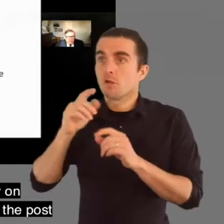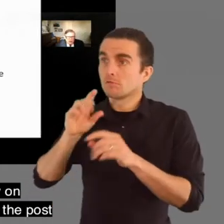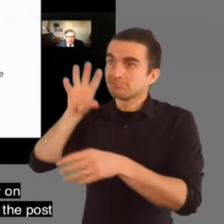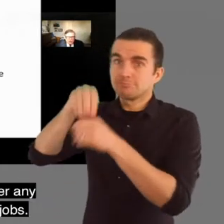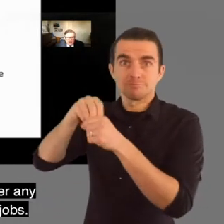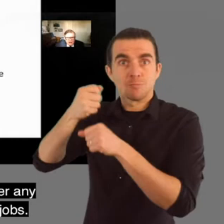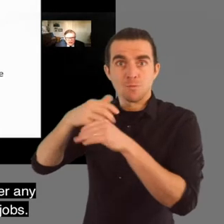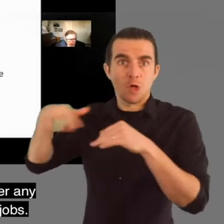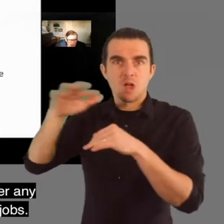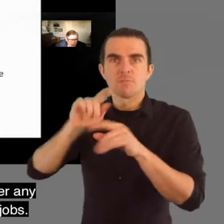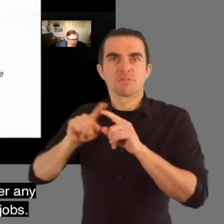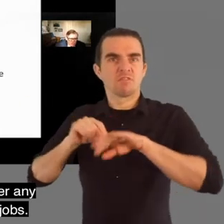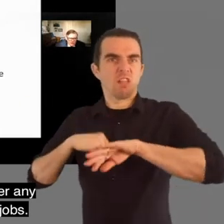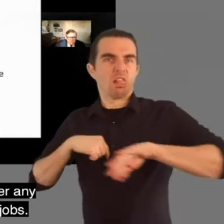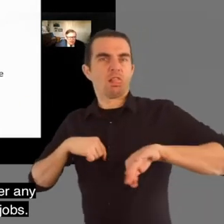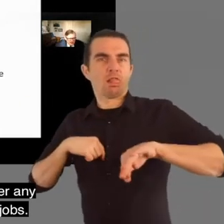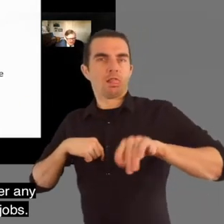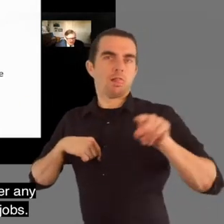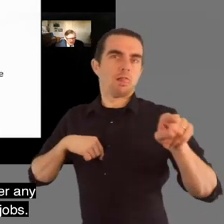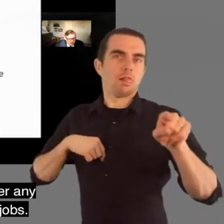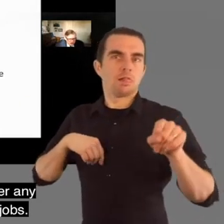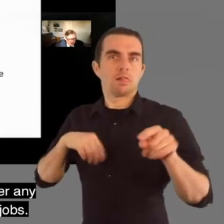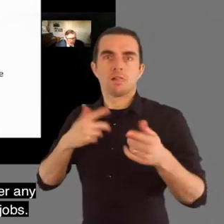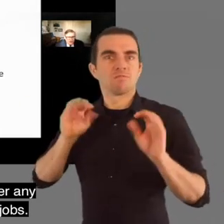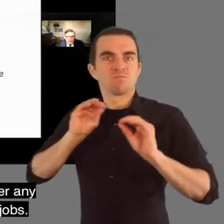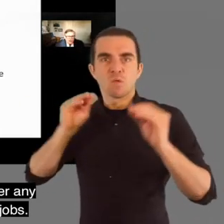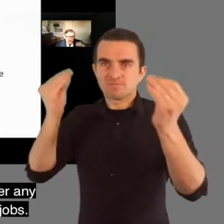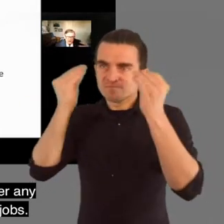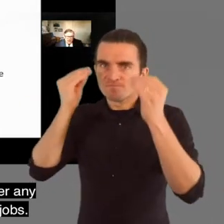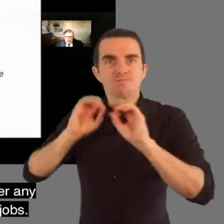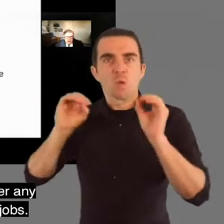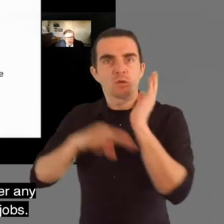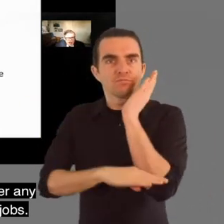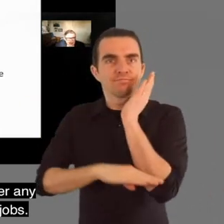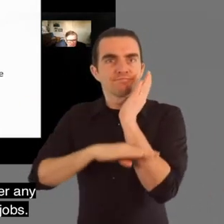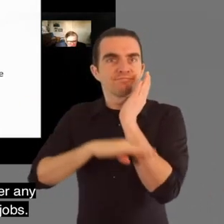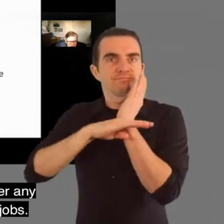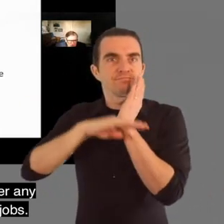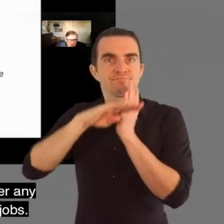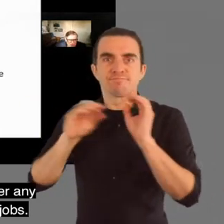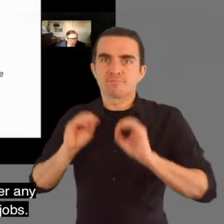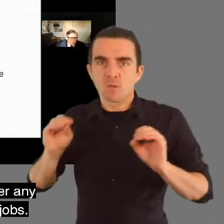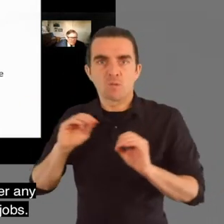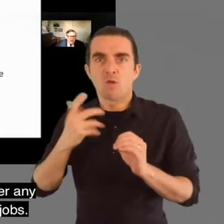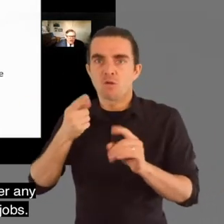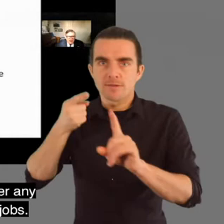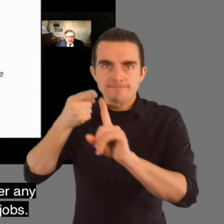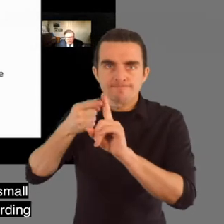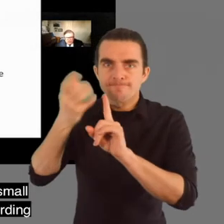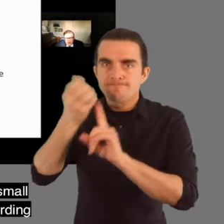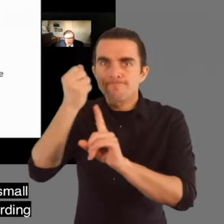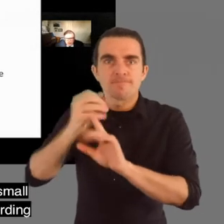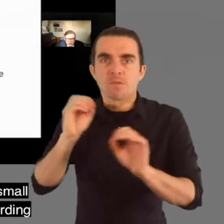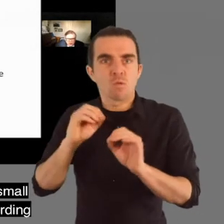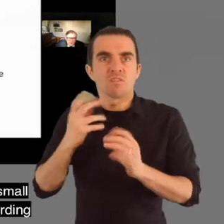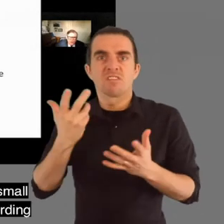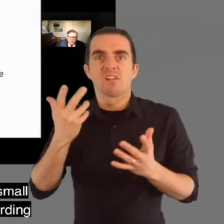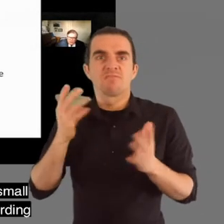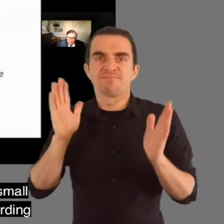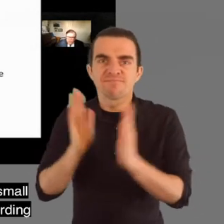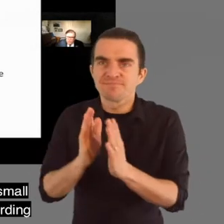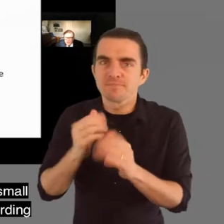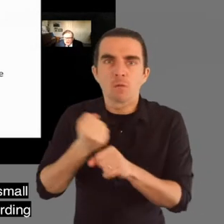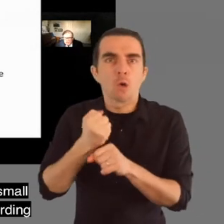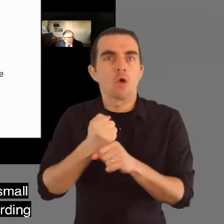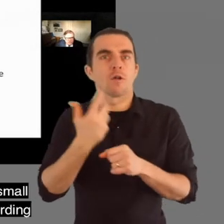takes the post around in a large office, but never any training to do any upgraded jobs. Lack of targeted support